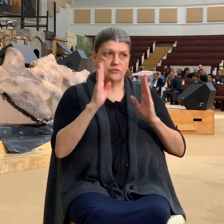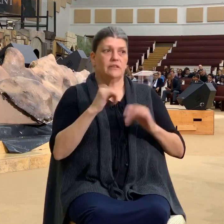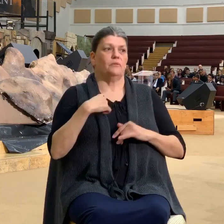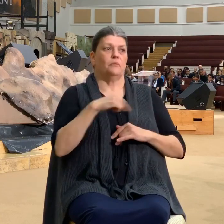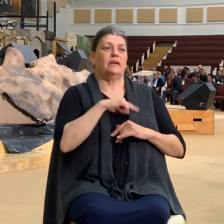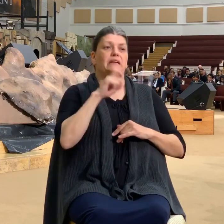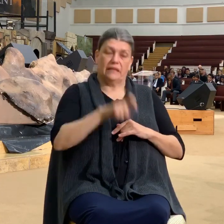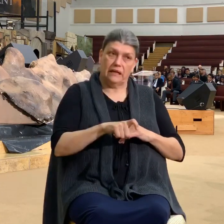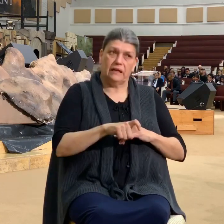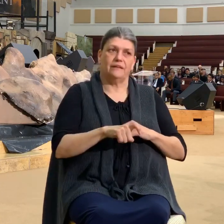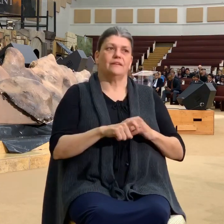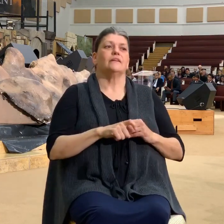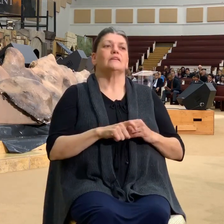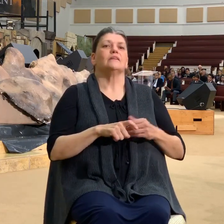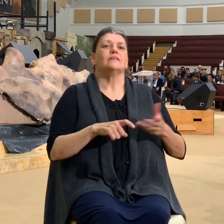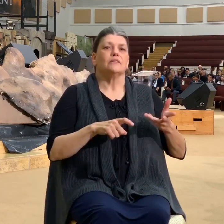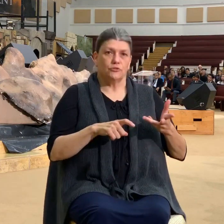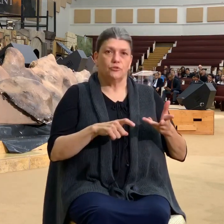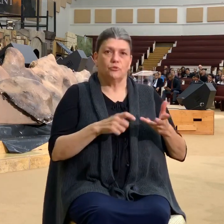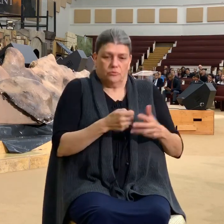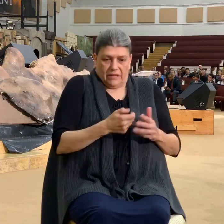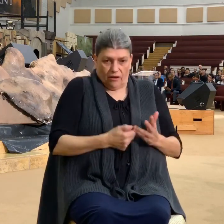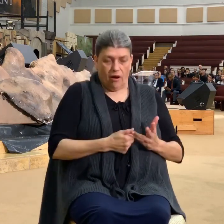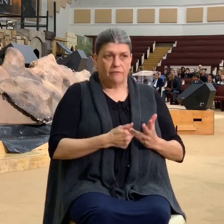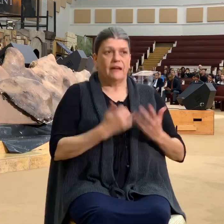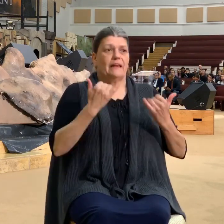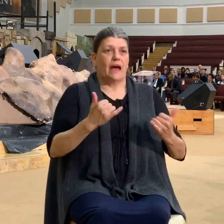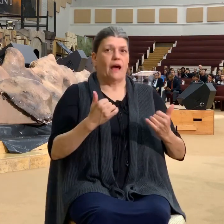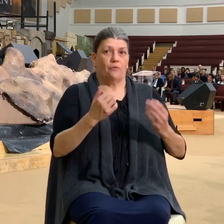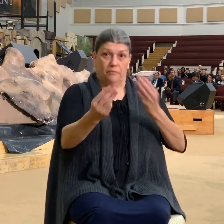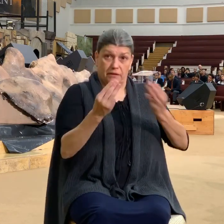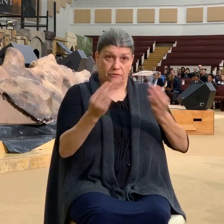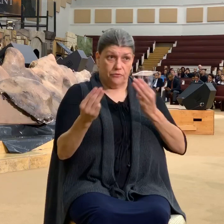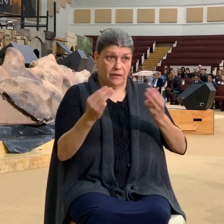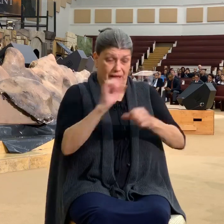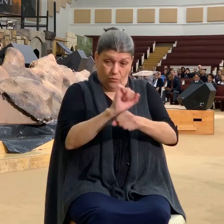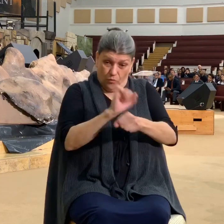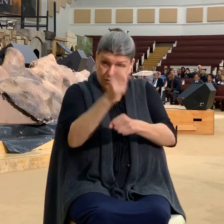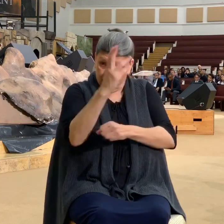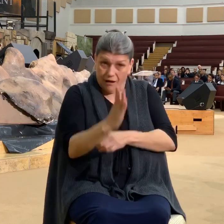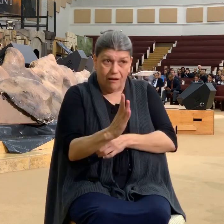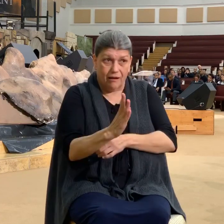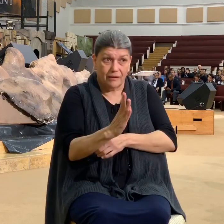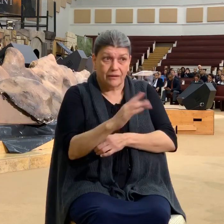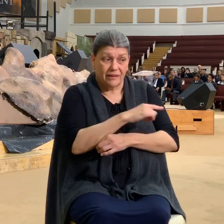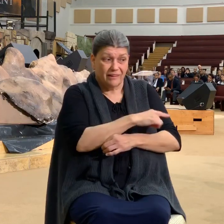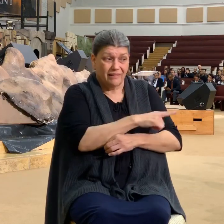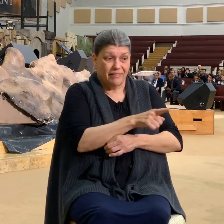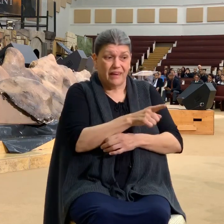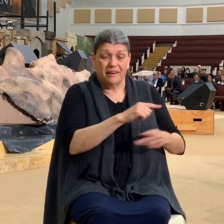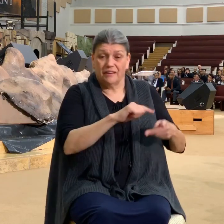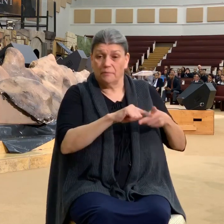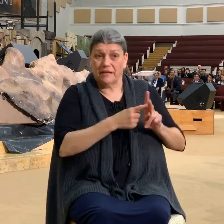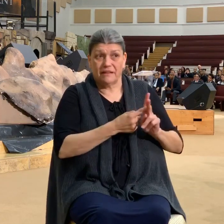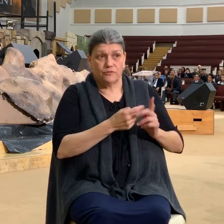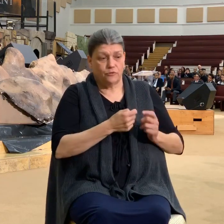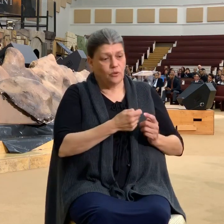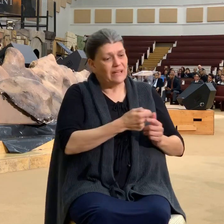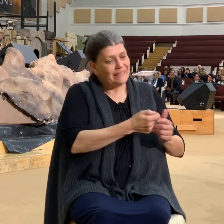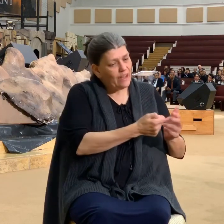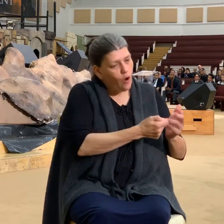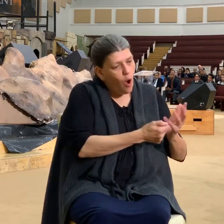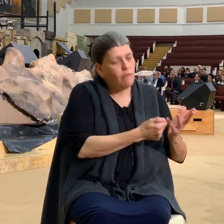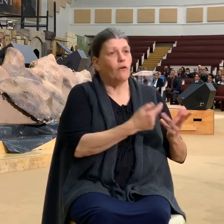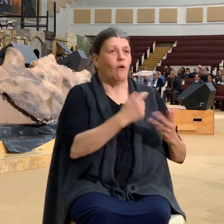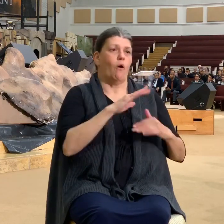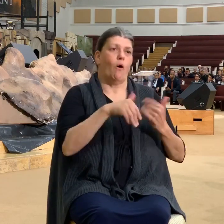God for the ministry of the priesthood, the ministry of the work of God. They begin to take it off because their heart was stirred